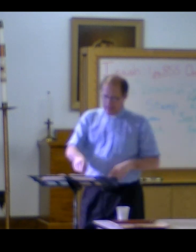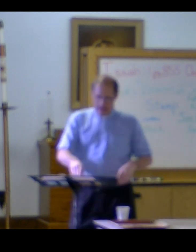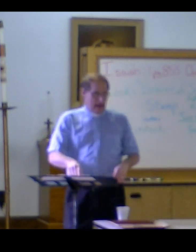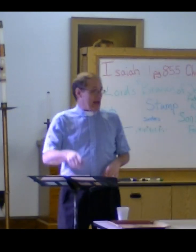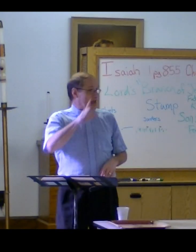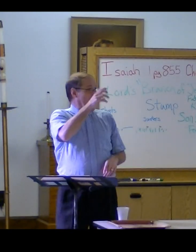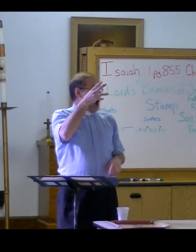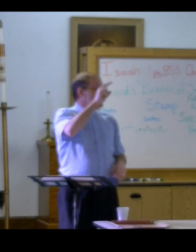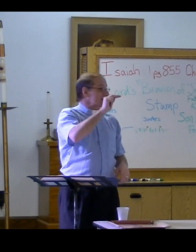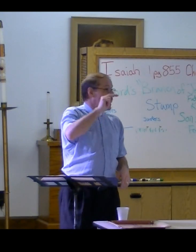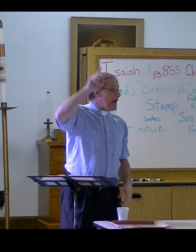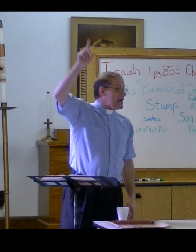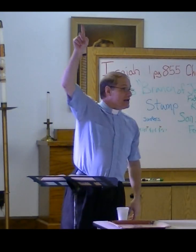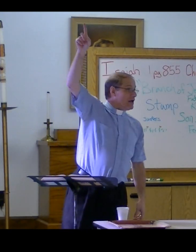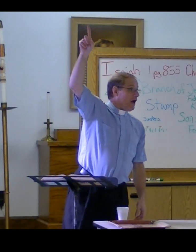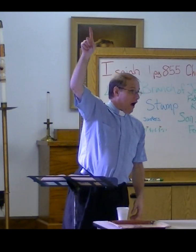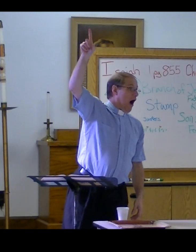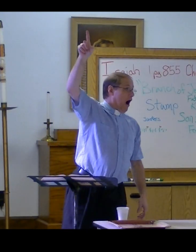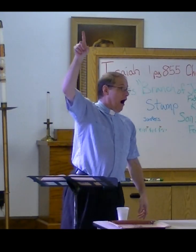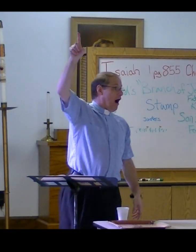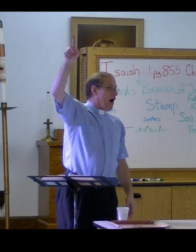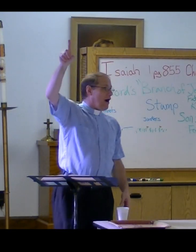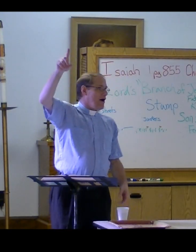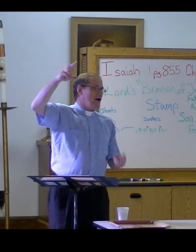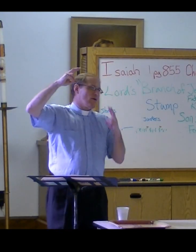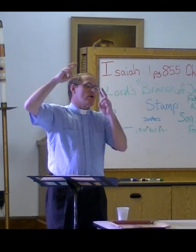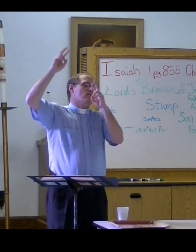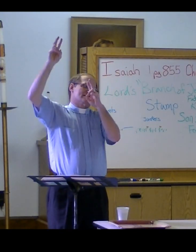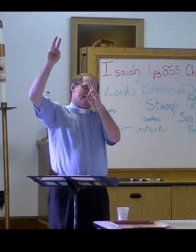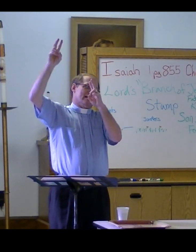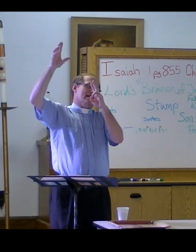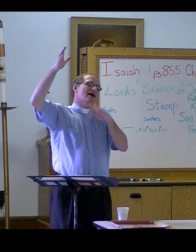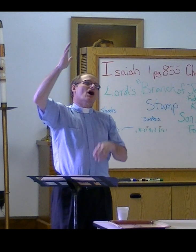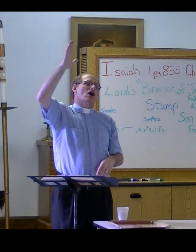Right. And on Zion, we will see